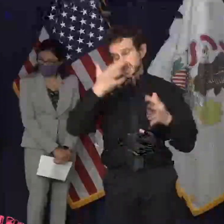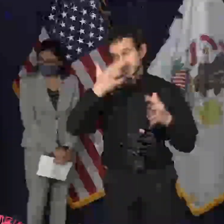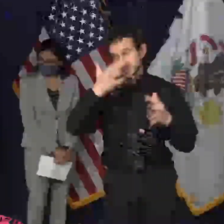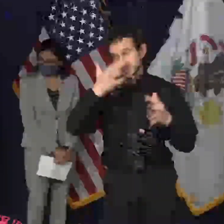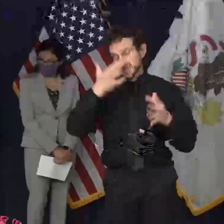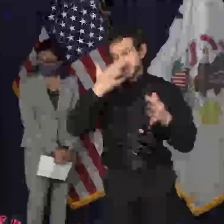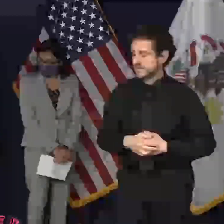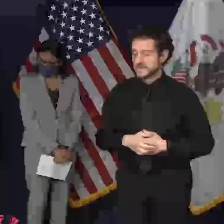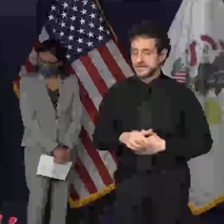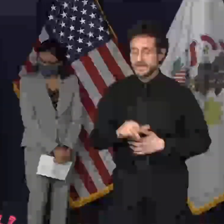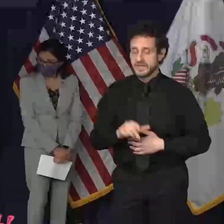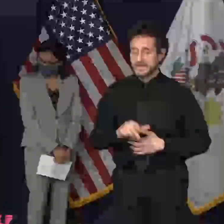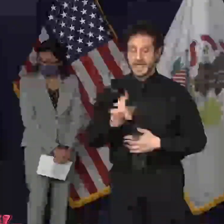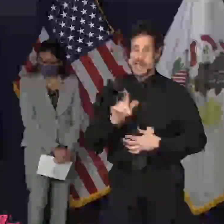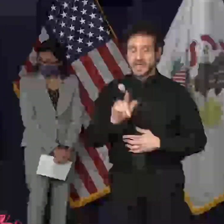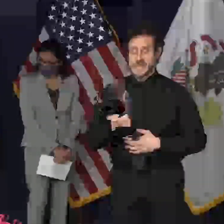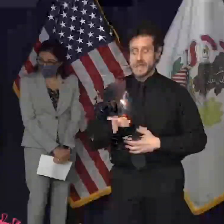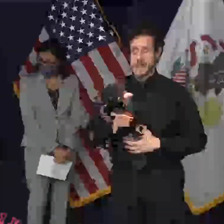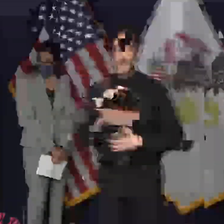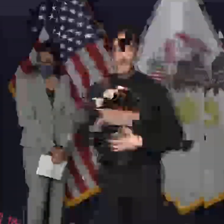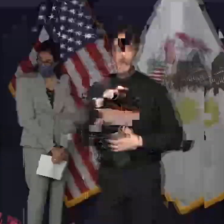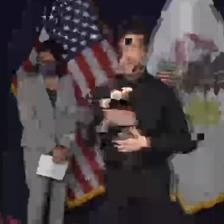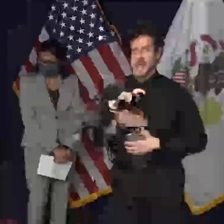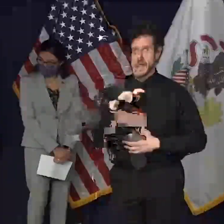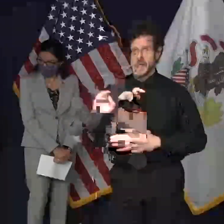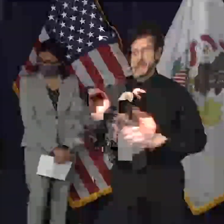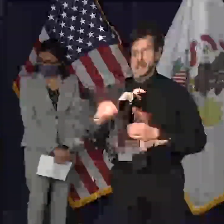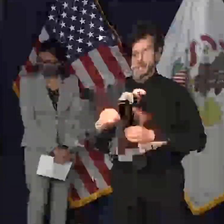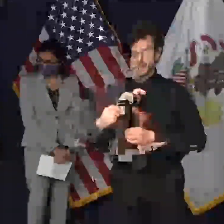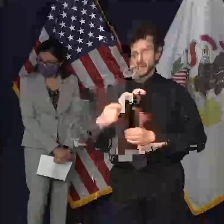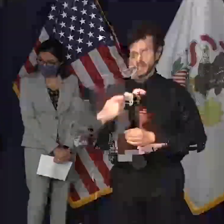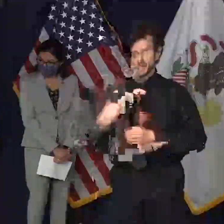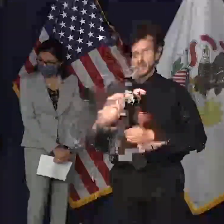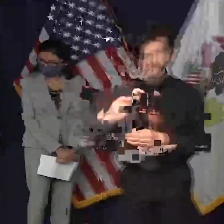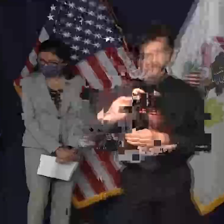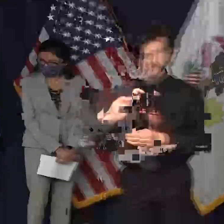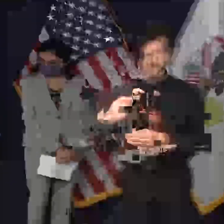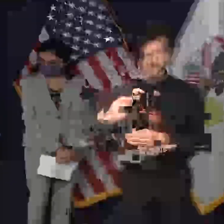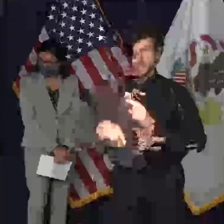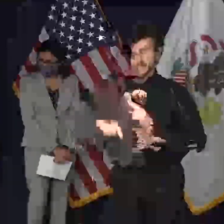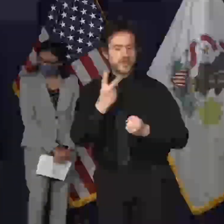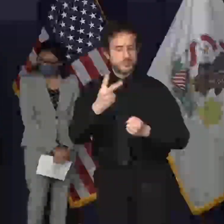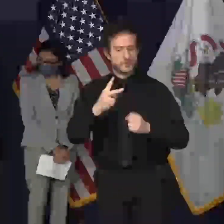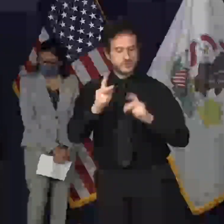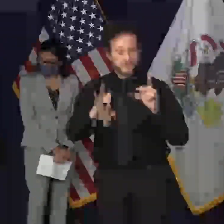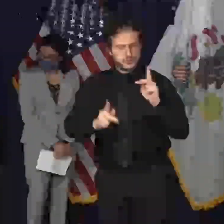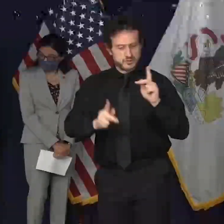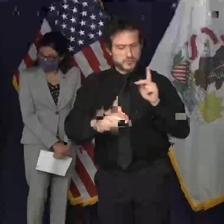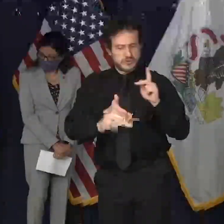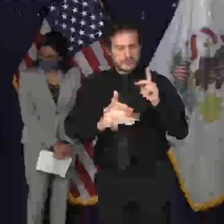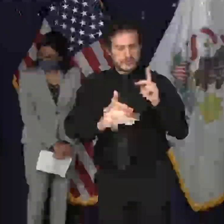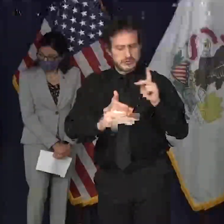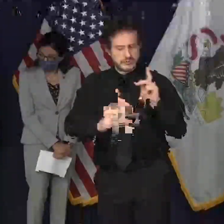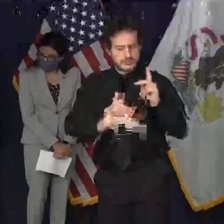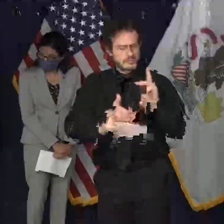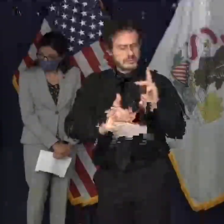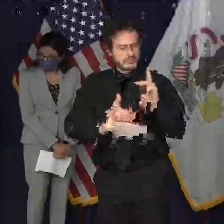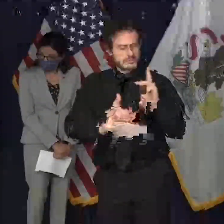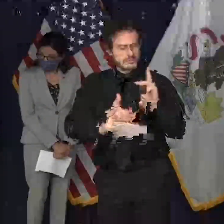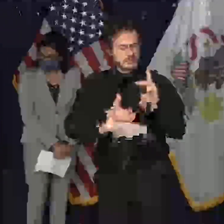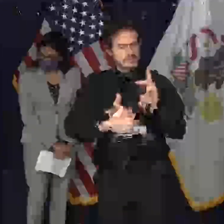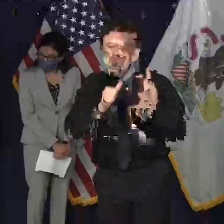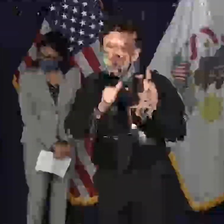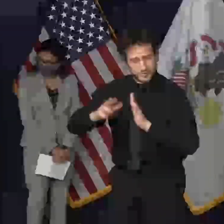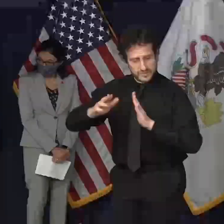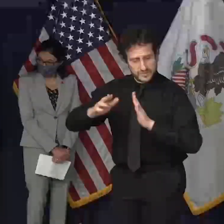Monday they will not issue tickets or be able to enforce the two-person a boat rule because they have not received any guidelines for specific citations. Will